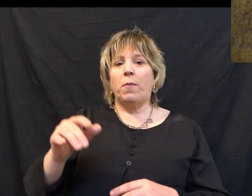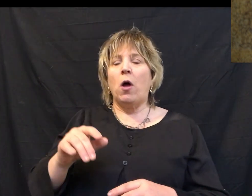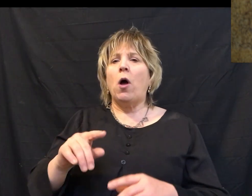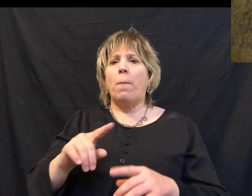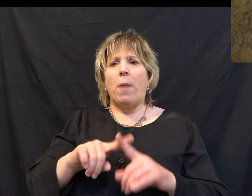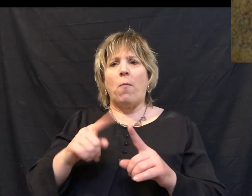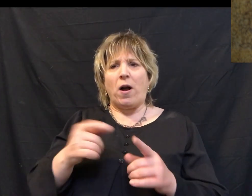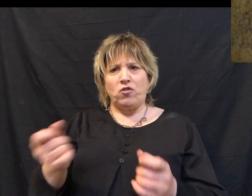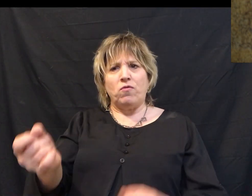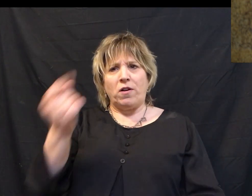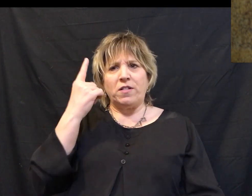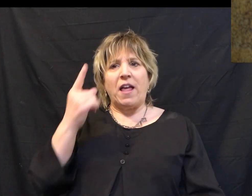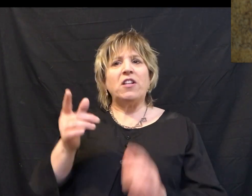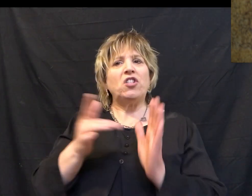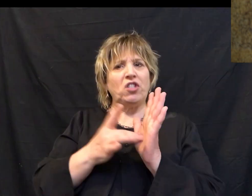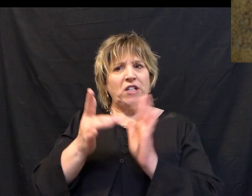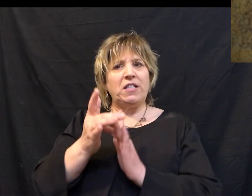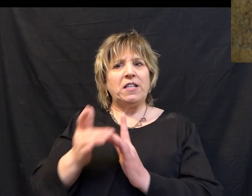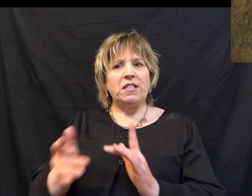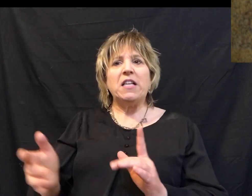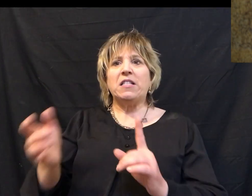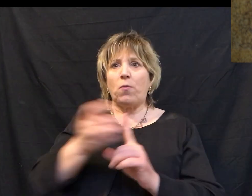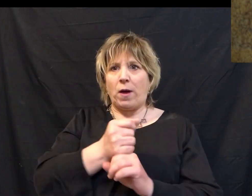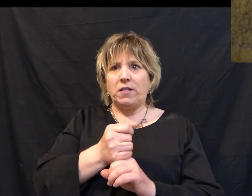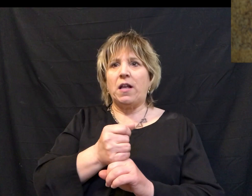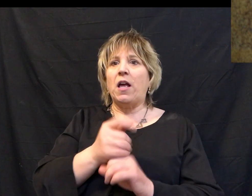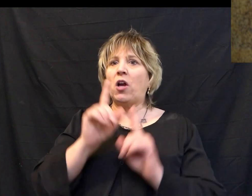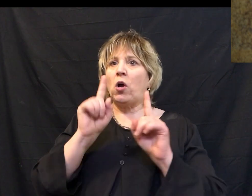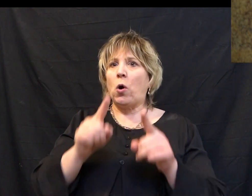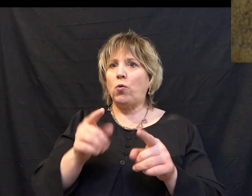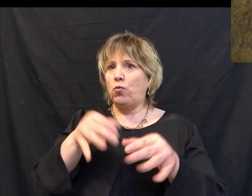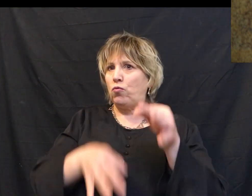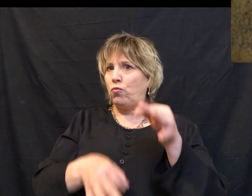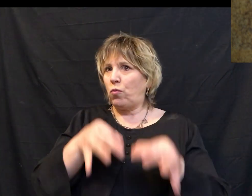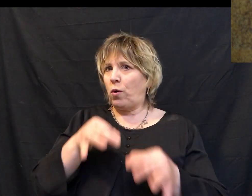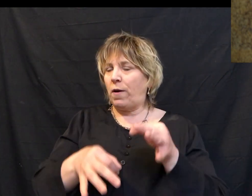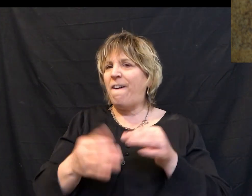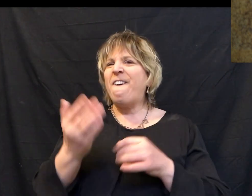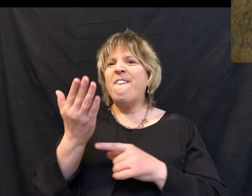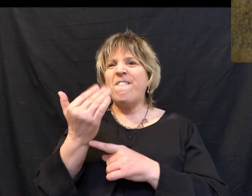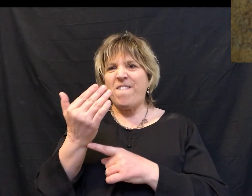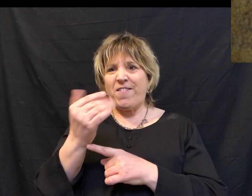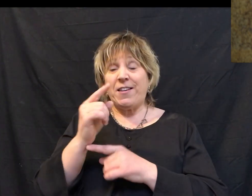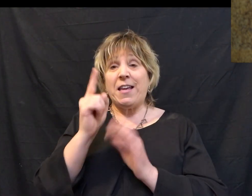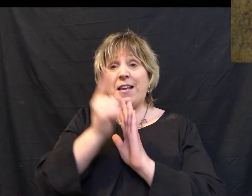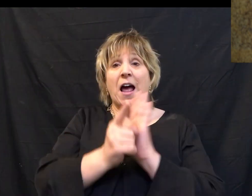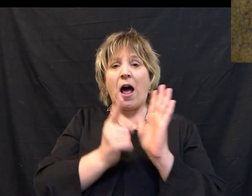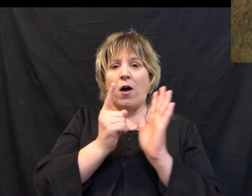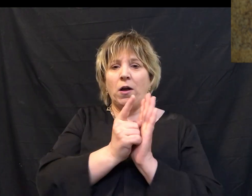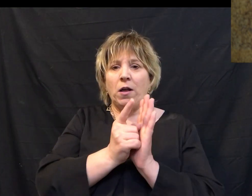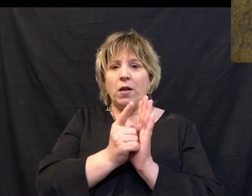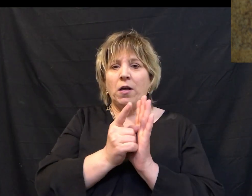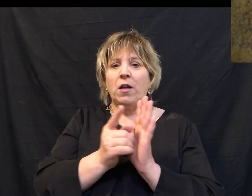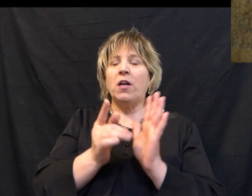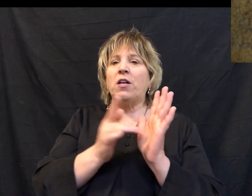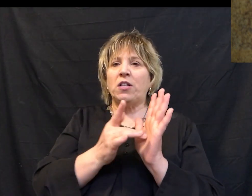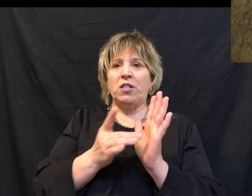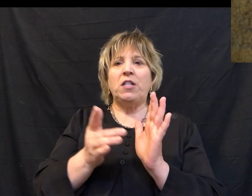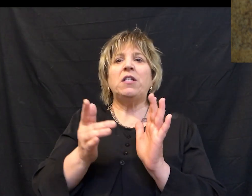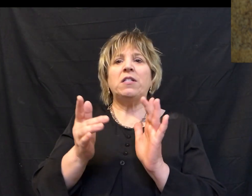us to lose in this moment is that as Jesus is arrested and taken for trial, within 15 hours, Jesus would